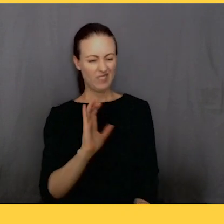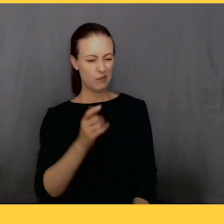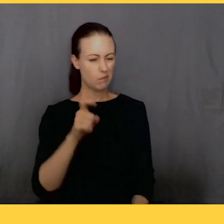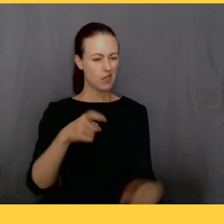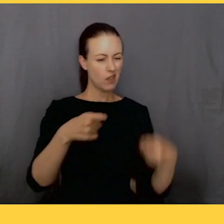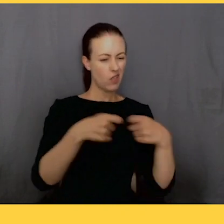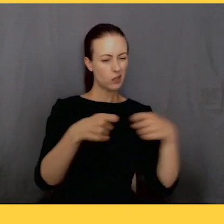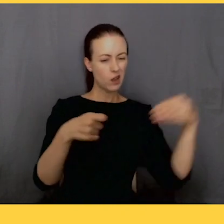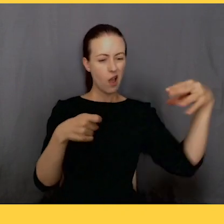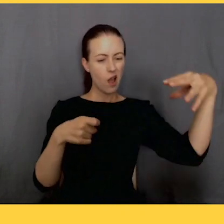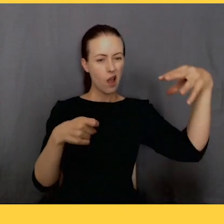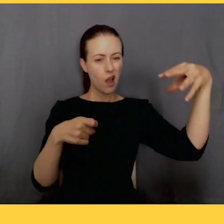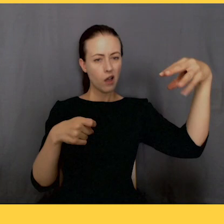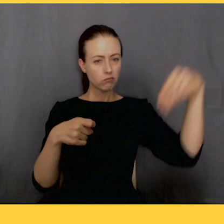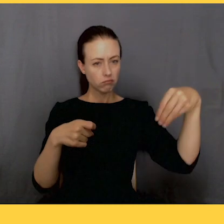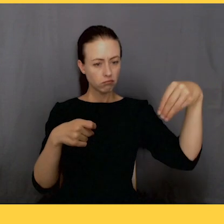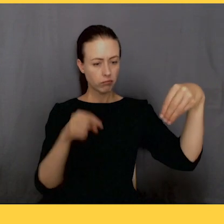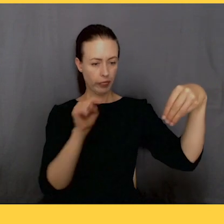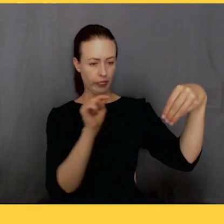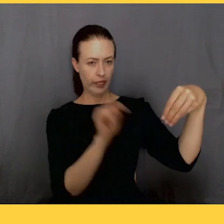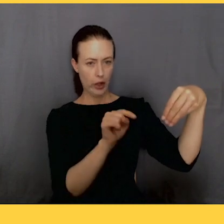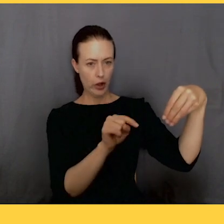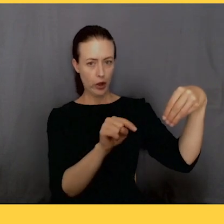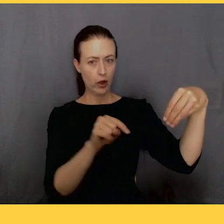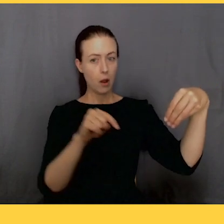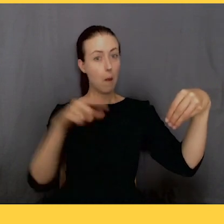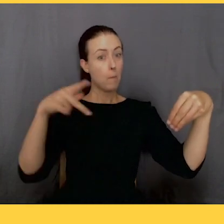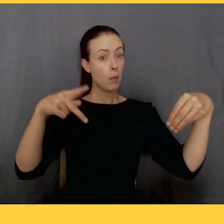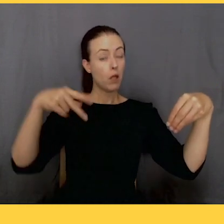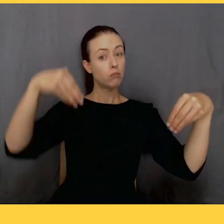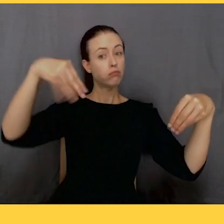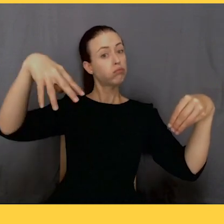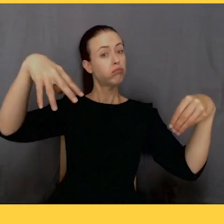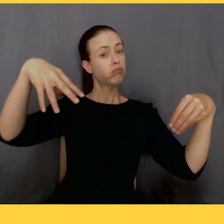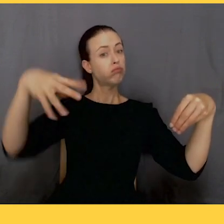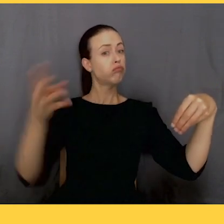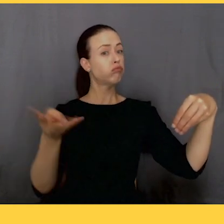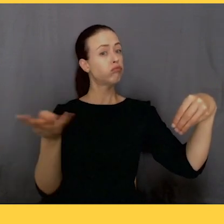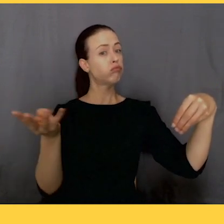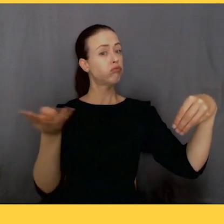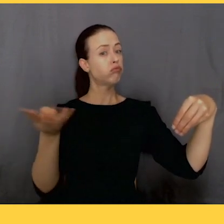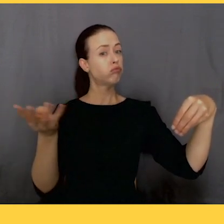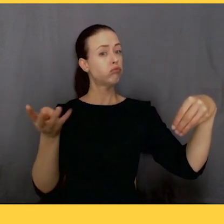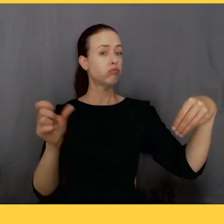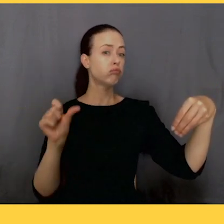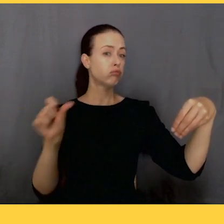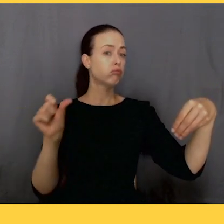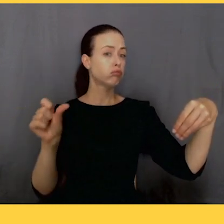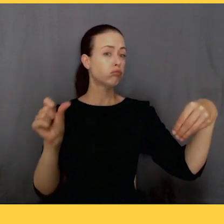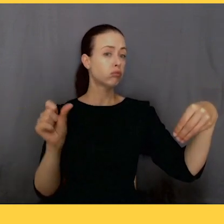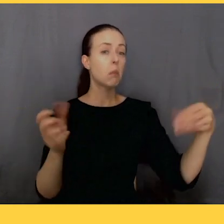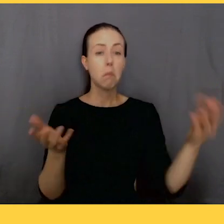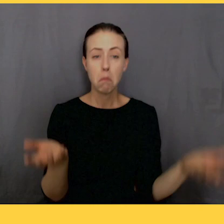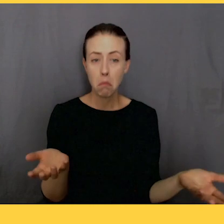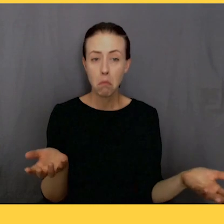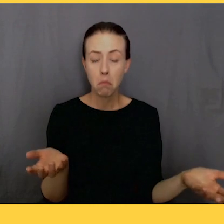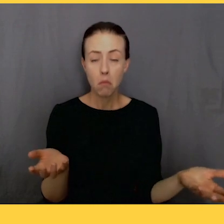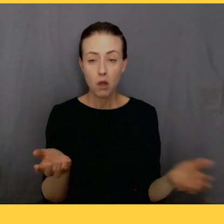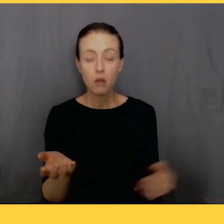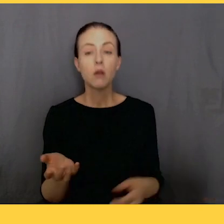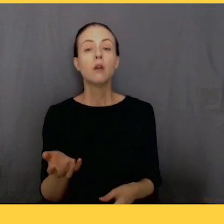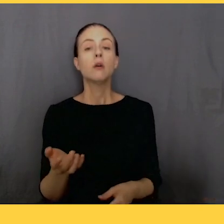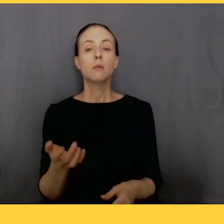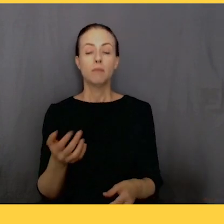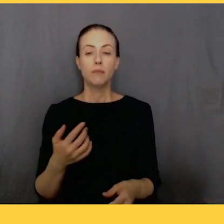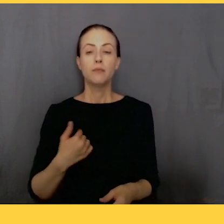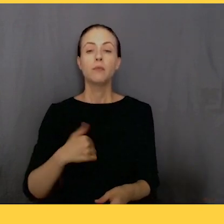that section while potentially keeping the remaining areas, the purple area, energized. And so we will be reviewing